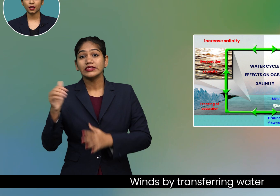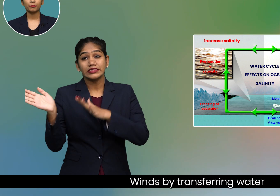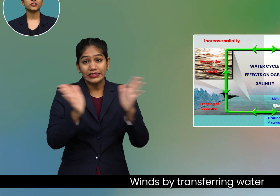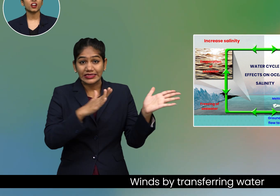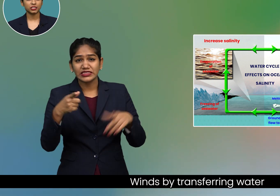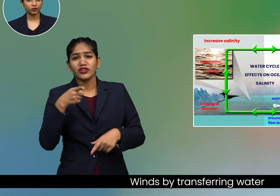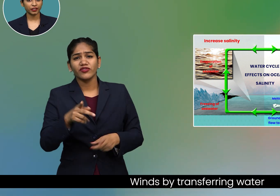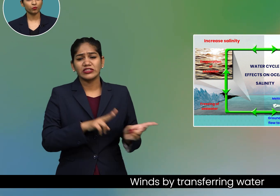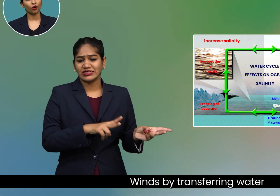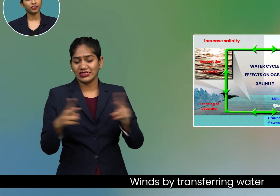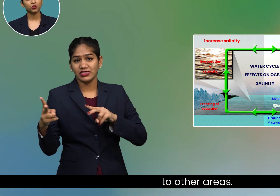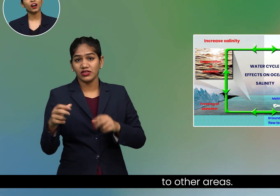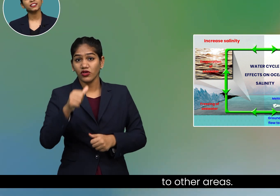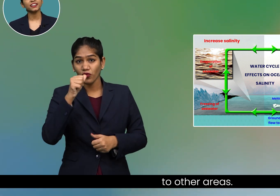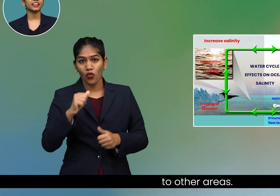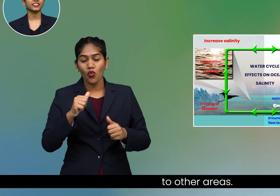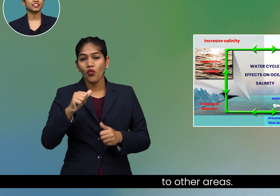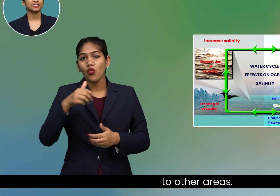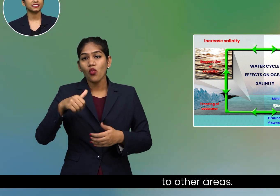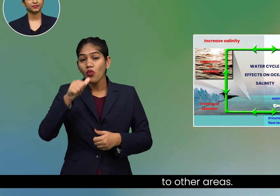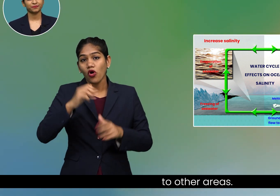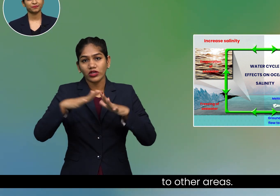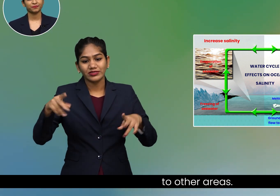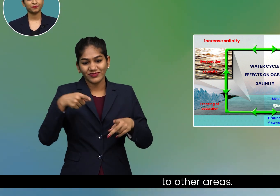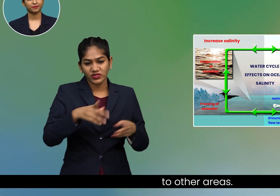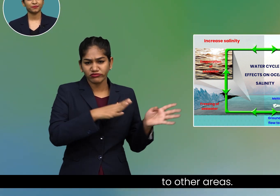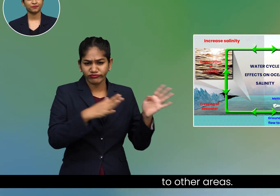Winds by transferring water to other areas.